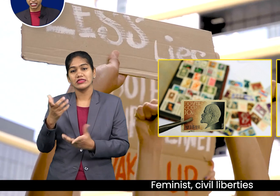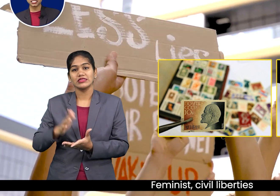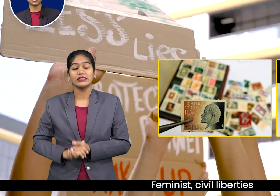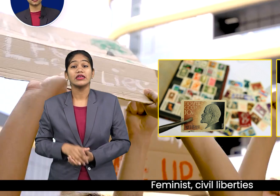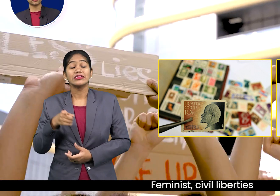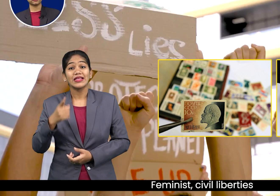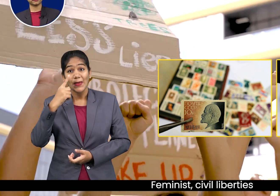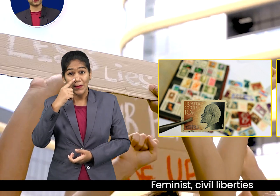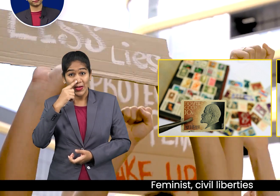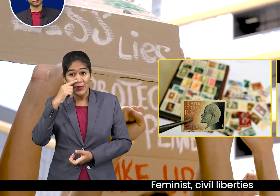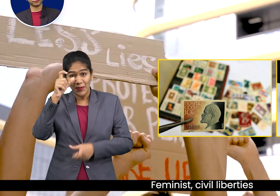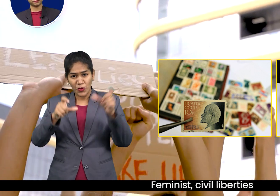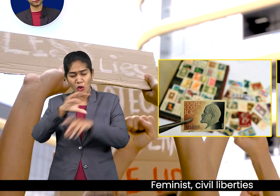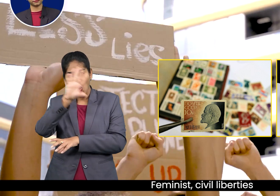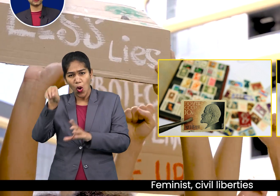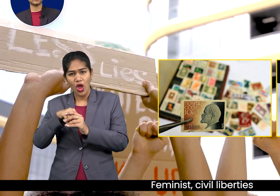feminists,